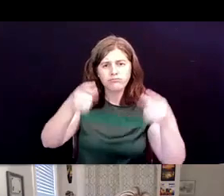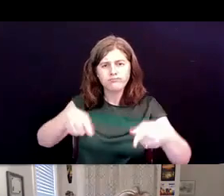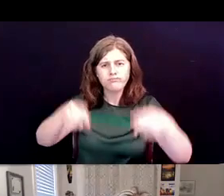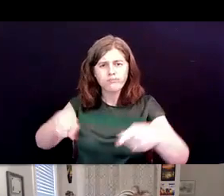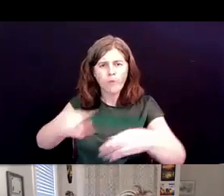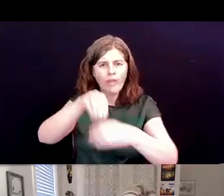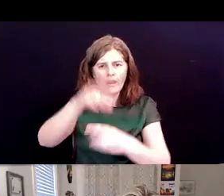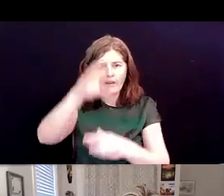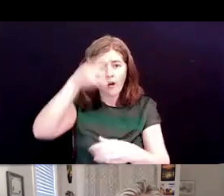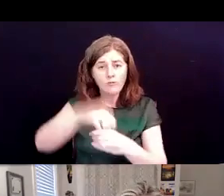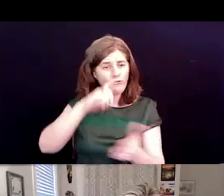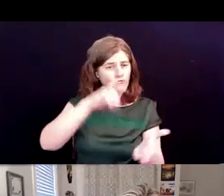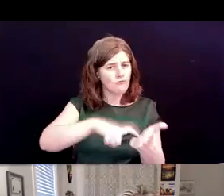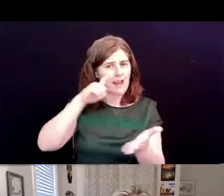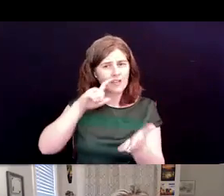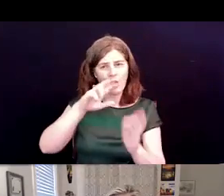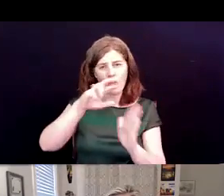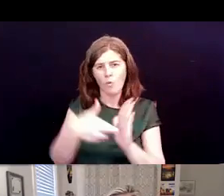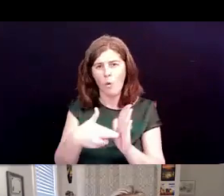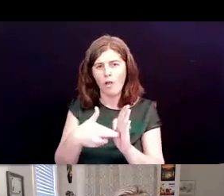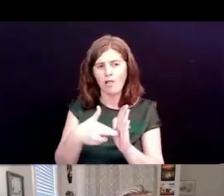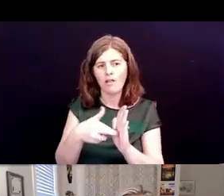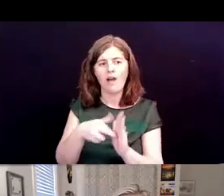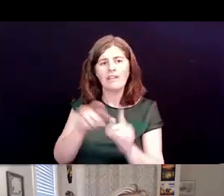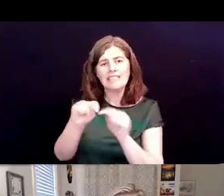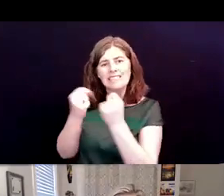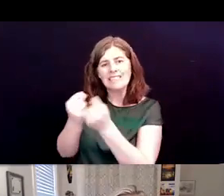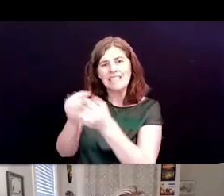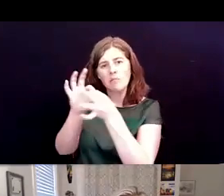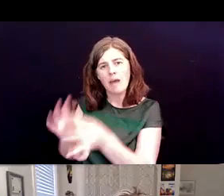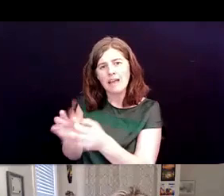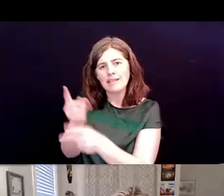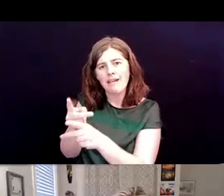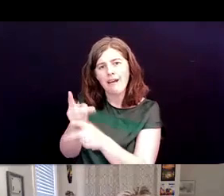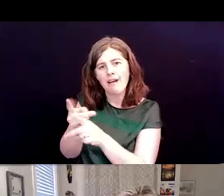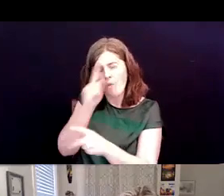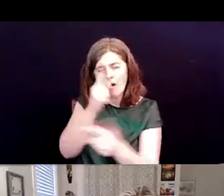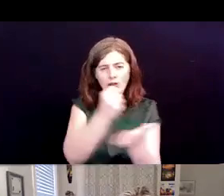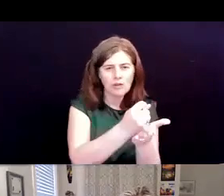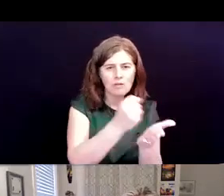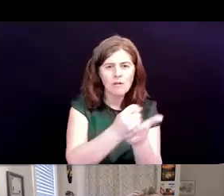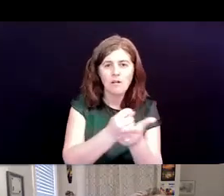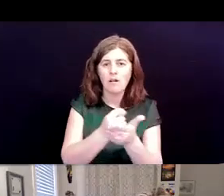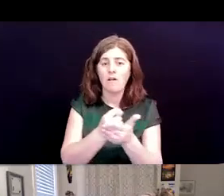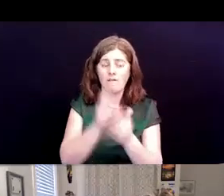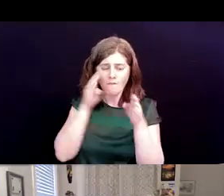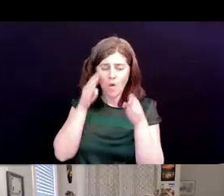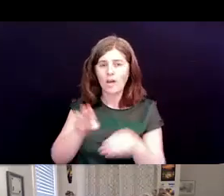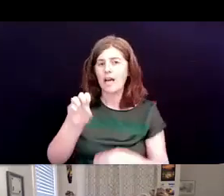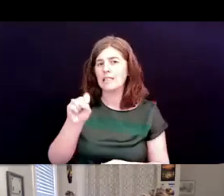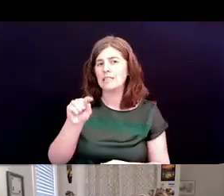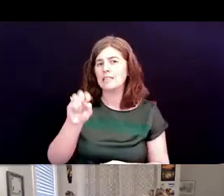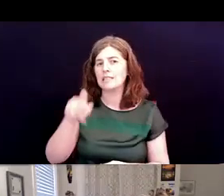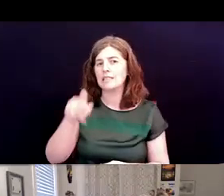autism, recognizing the role of team-based care in autism treatment, focus on a stepwise approach to